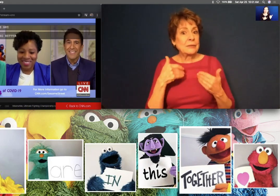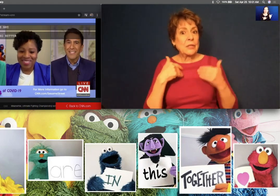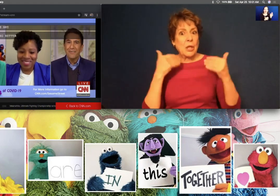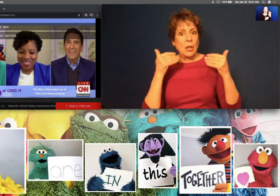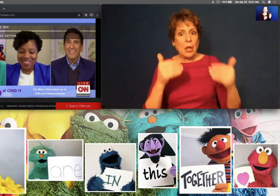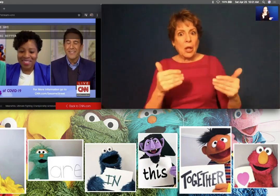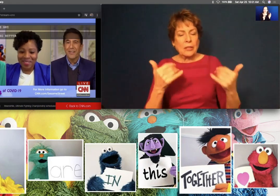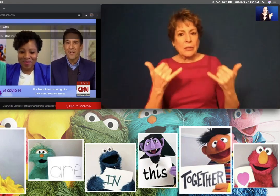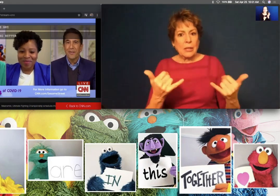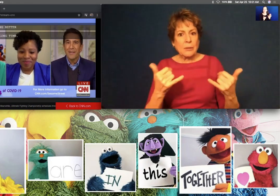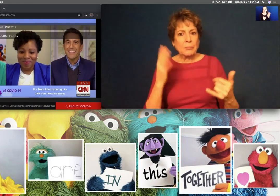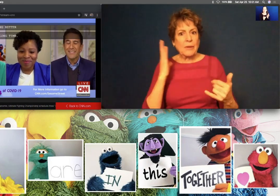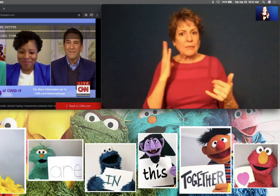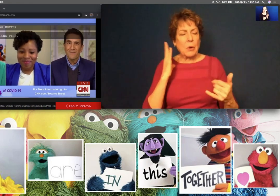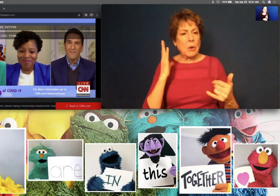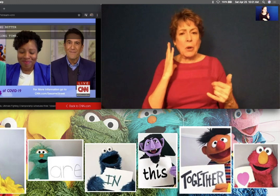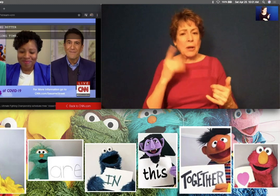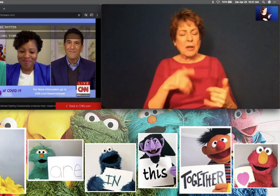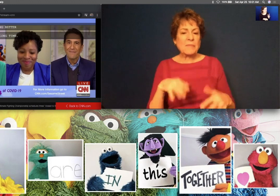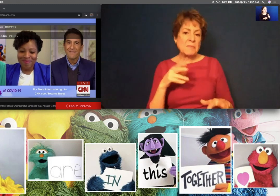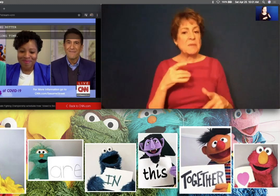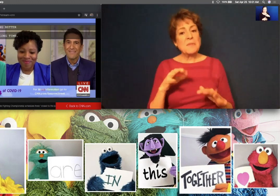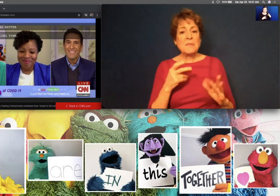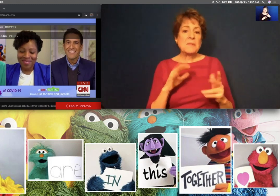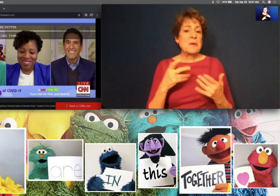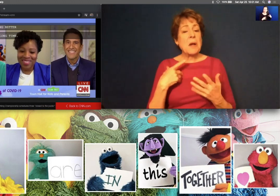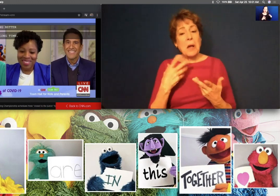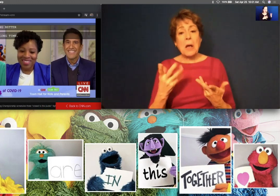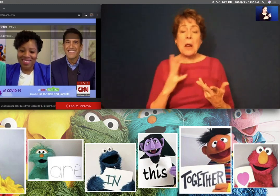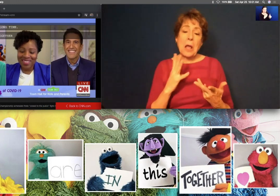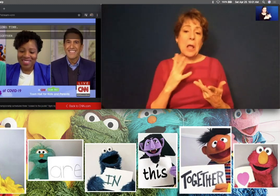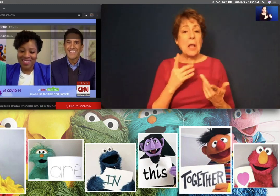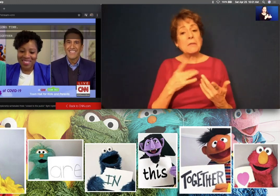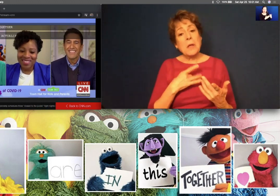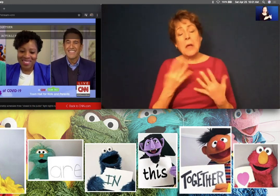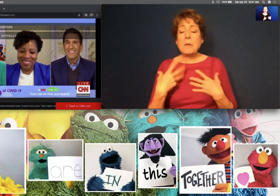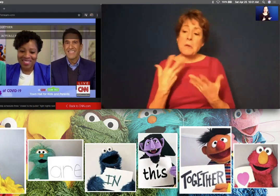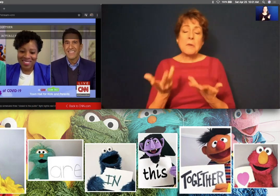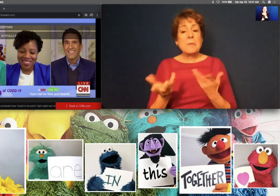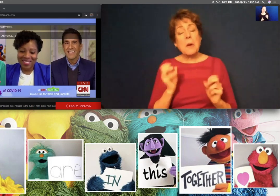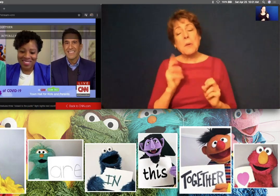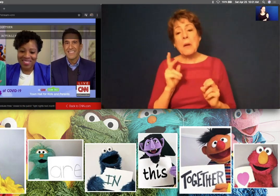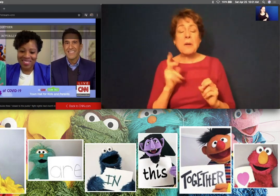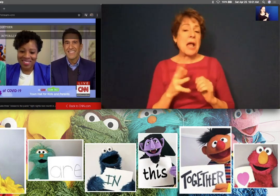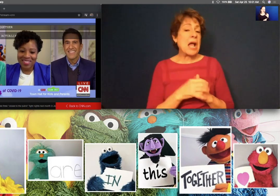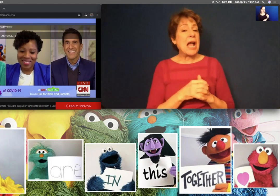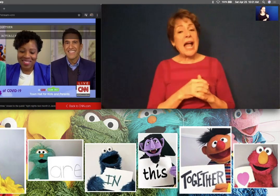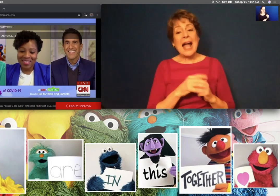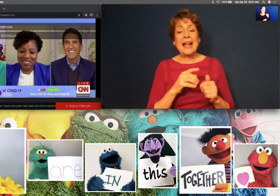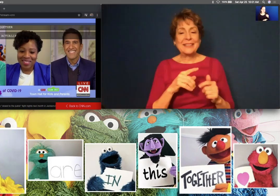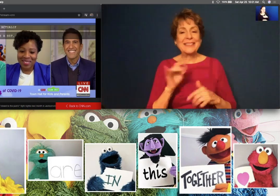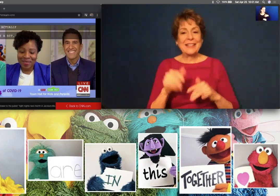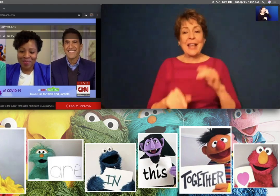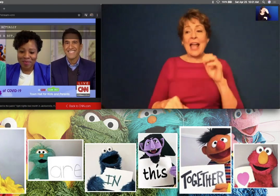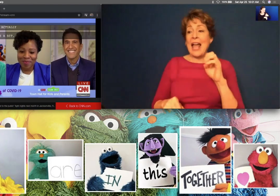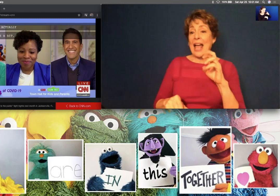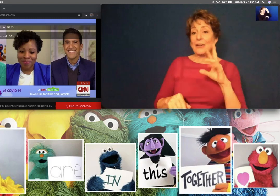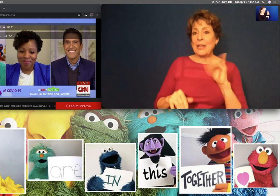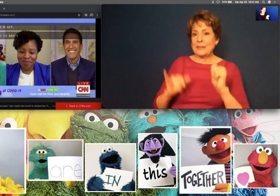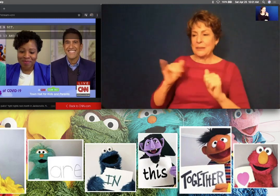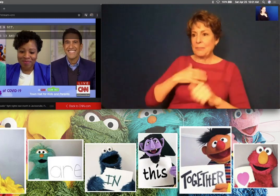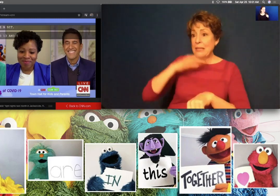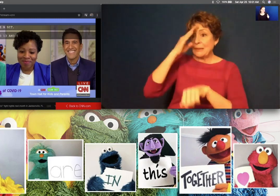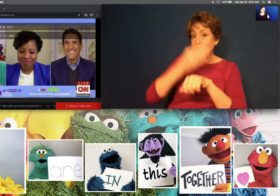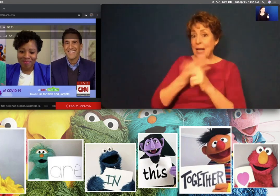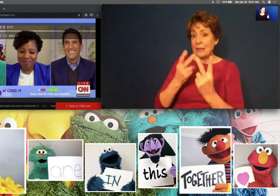them to be together, they're finding that they actually do like each other quite a bit. Yeah, it is pretty sweet. My boys are 10 and 13, and I have to say, they have